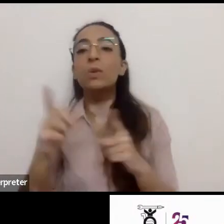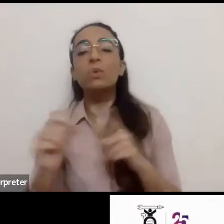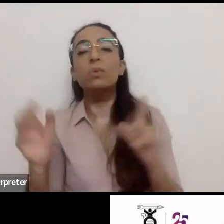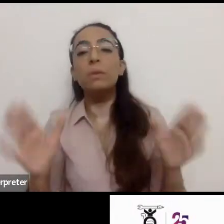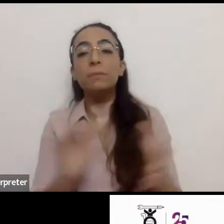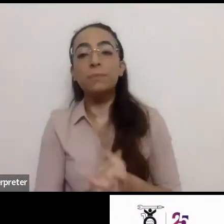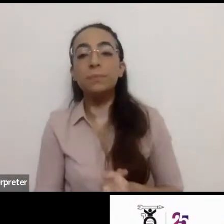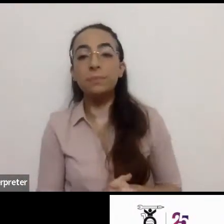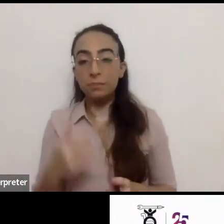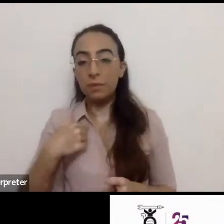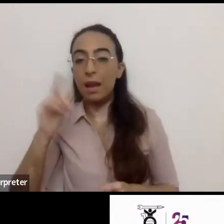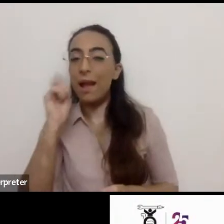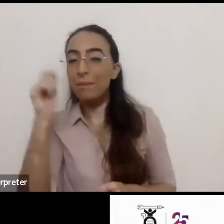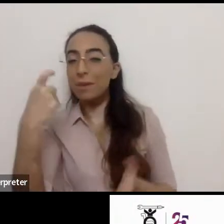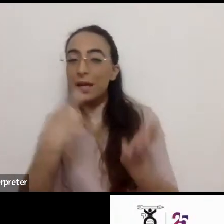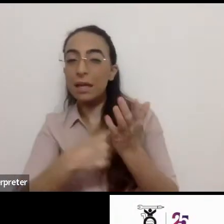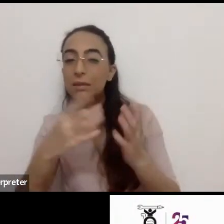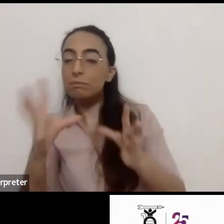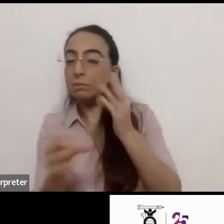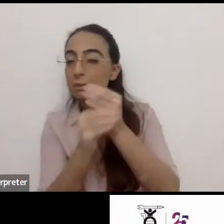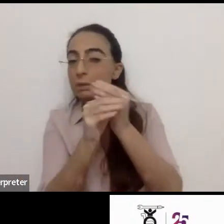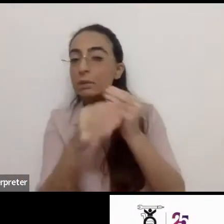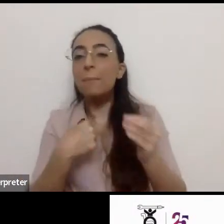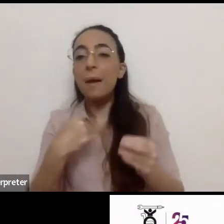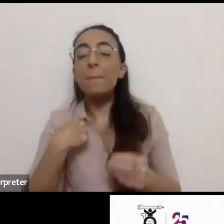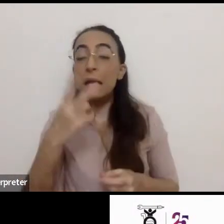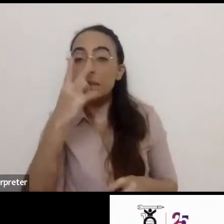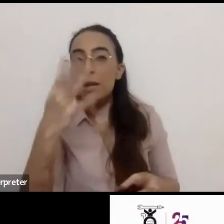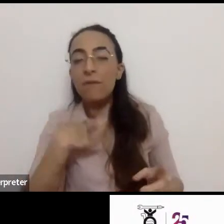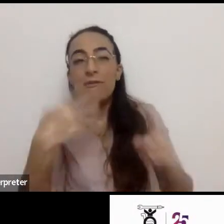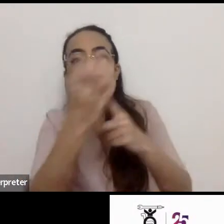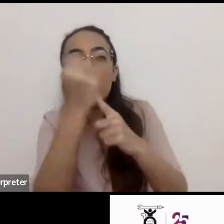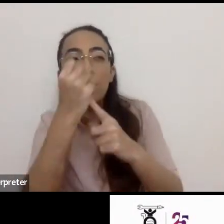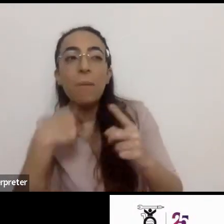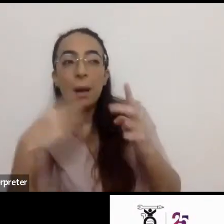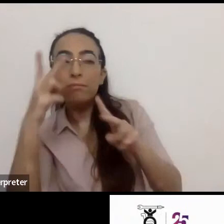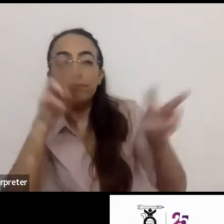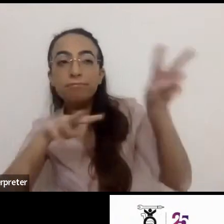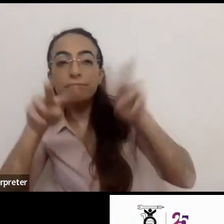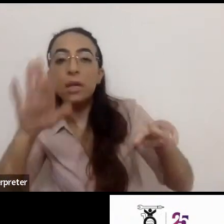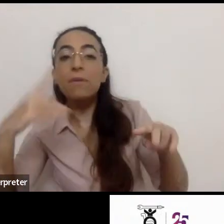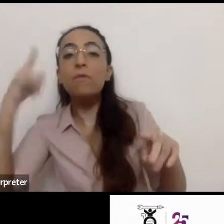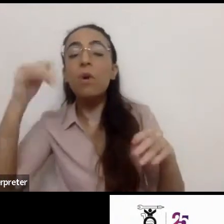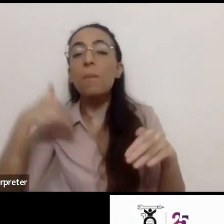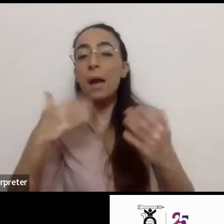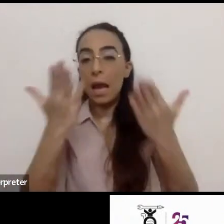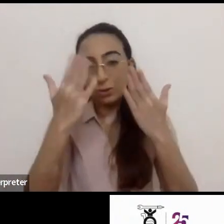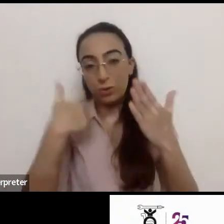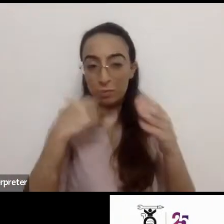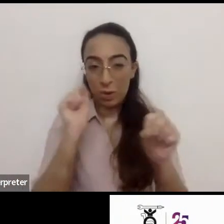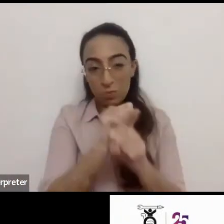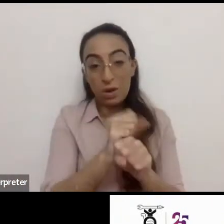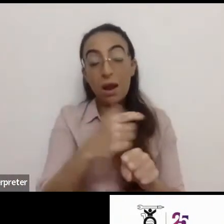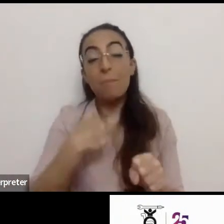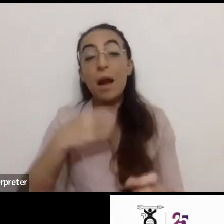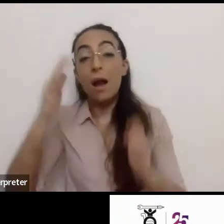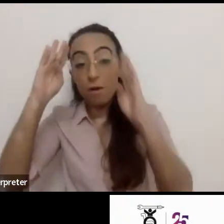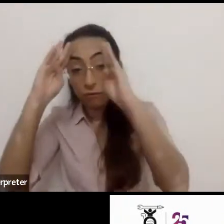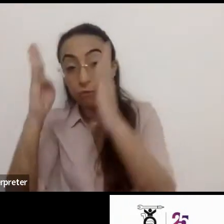I think the other thing that I noticed quite visibly, and this is where we've tried to combine, our work in education with our focus on